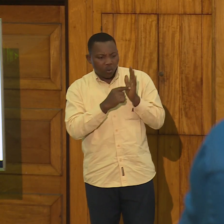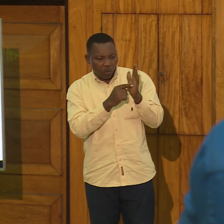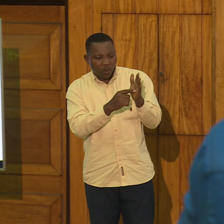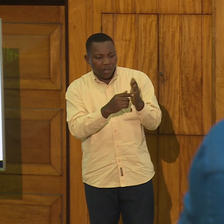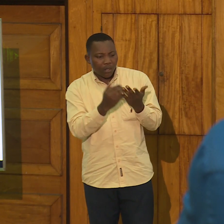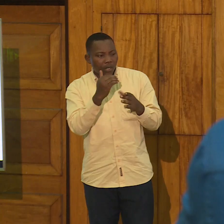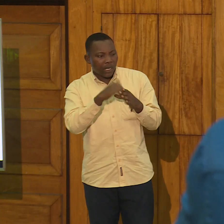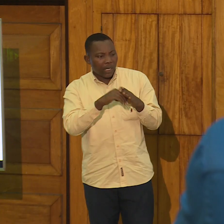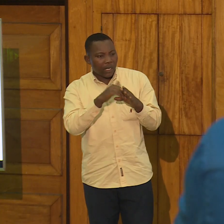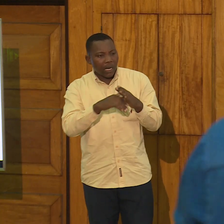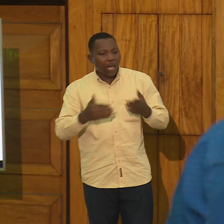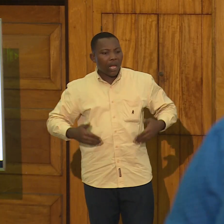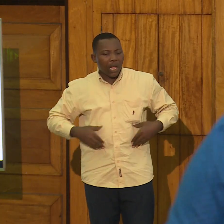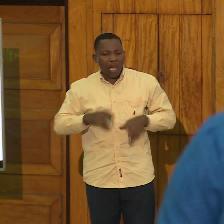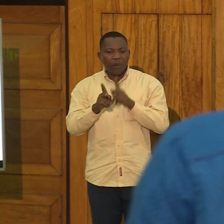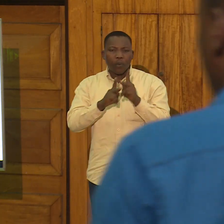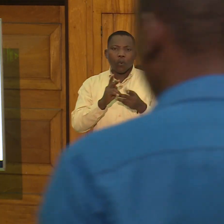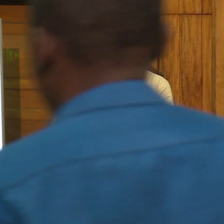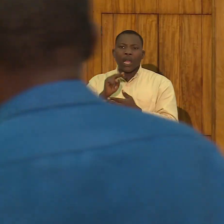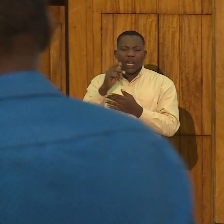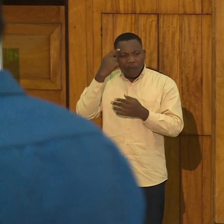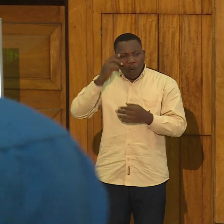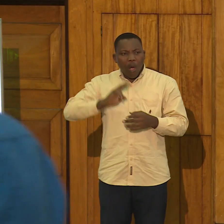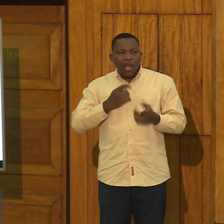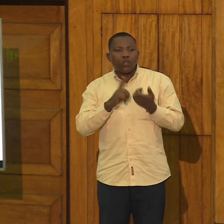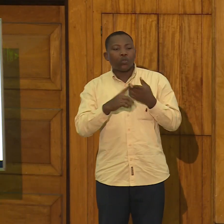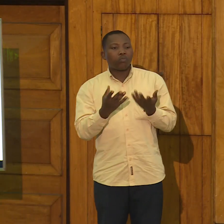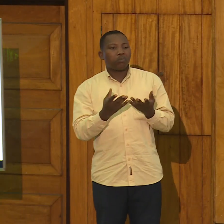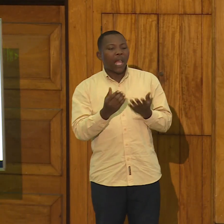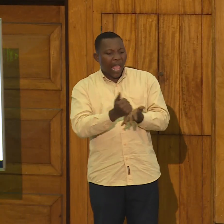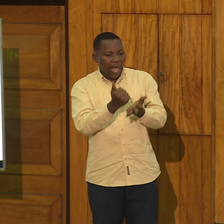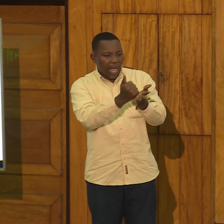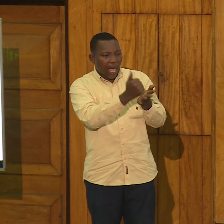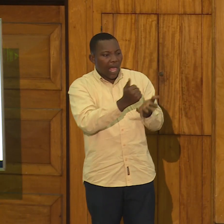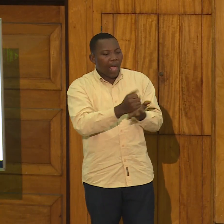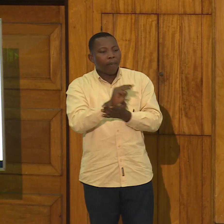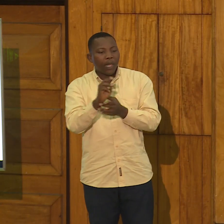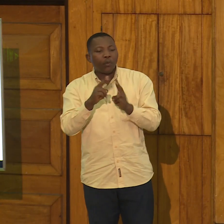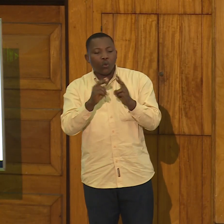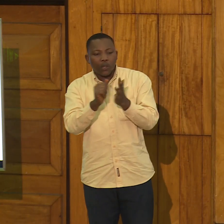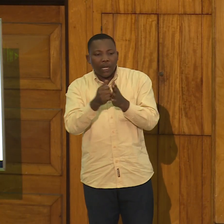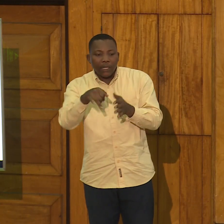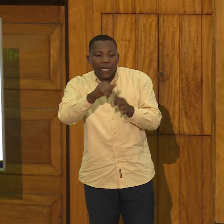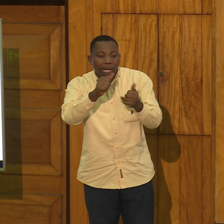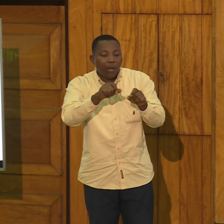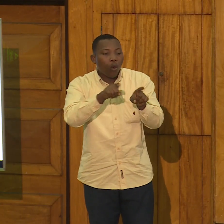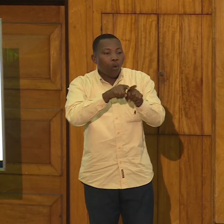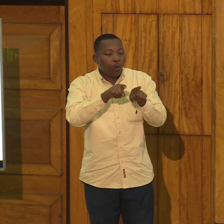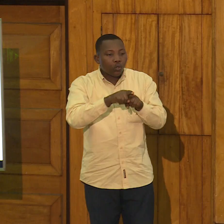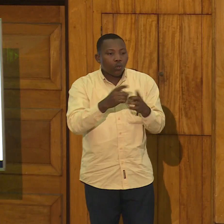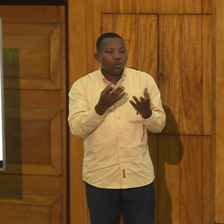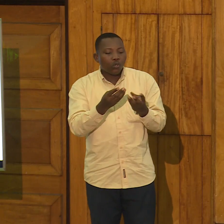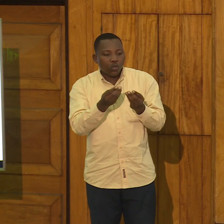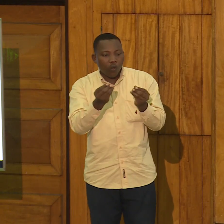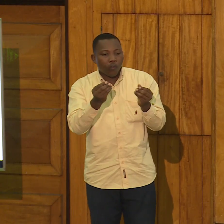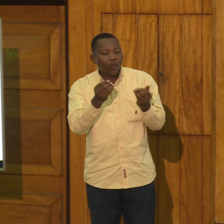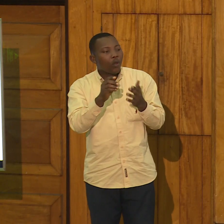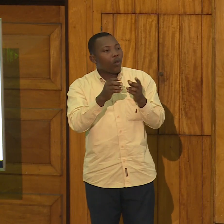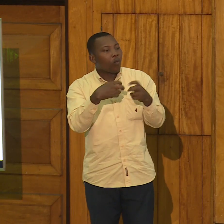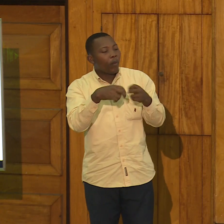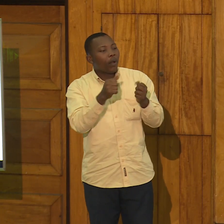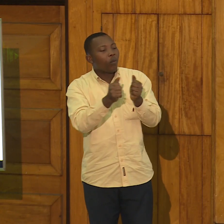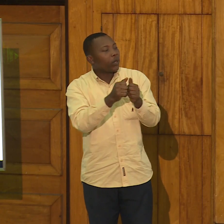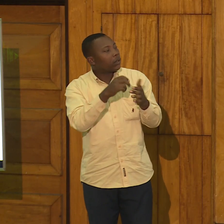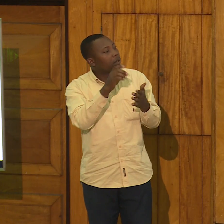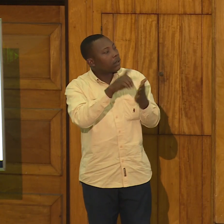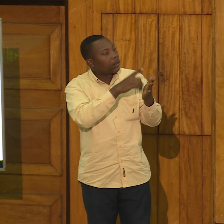people, there's need for us to also be addressing them so that they can also address issues to do with stigma. a number of references. There's an Ask